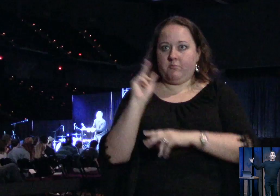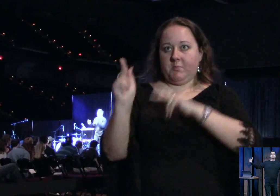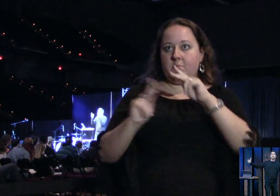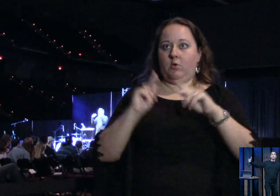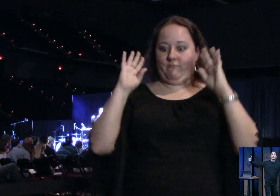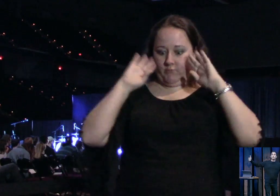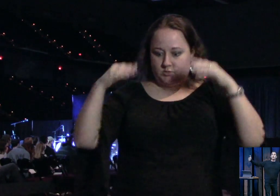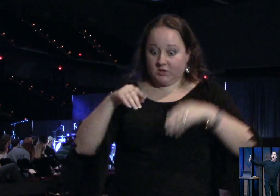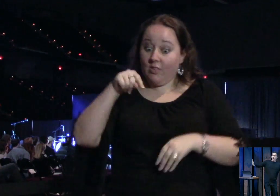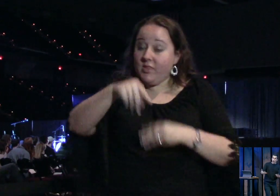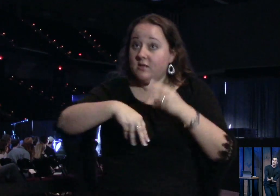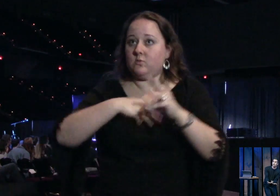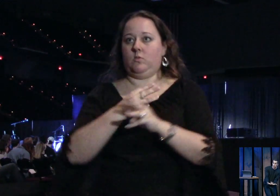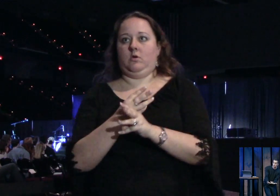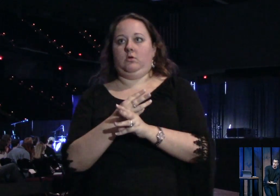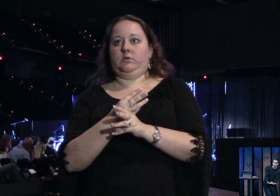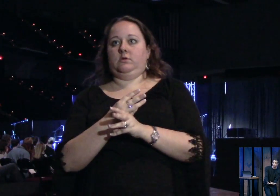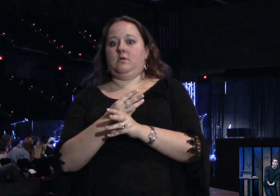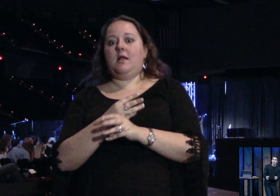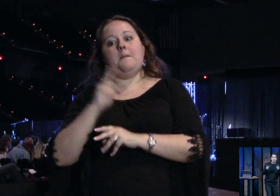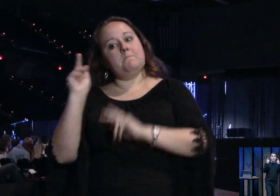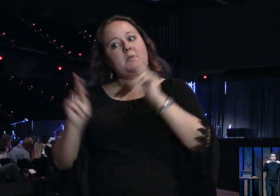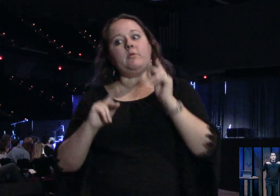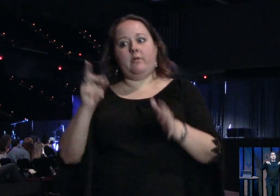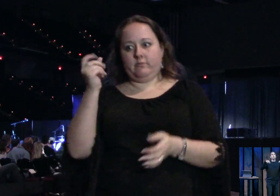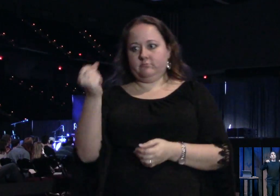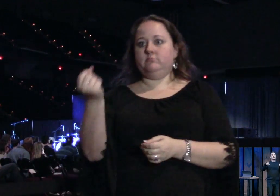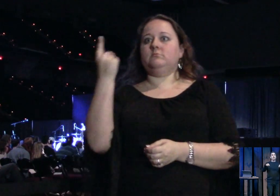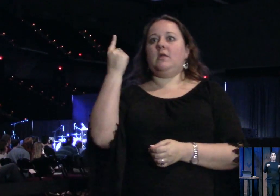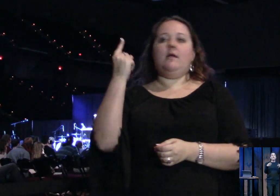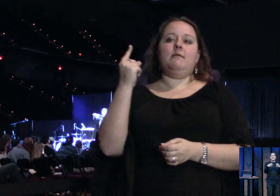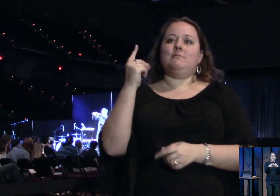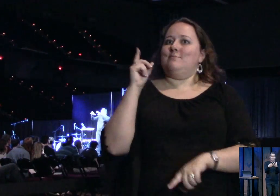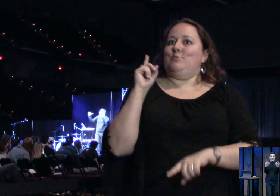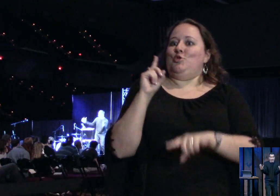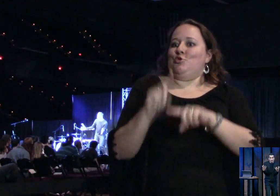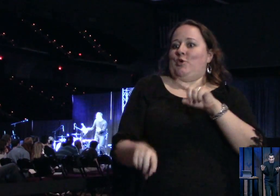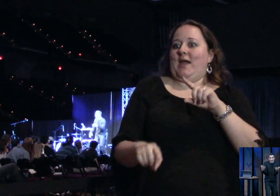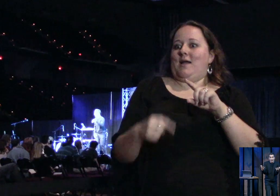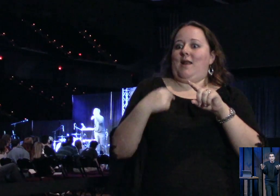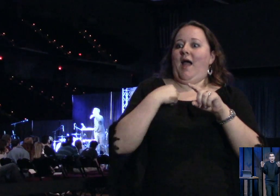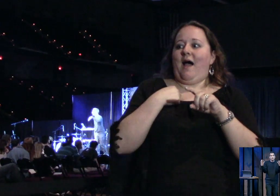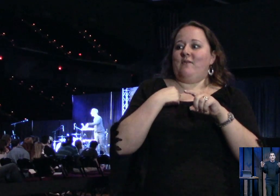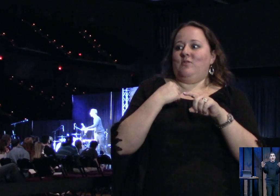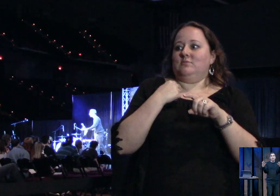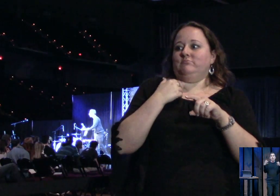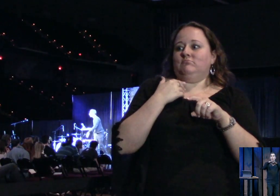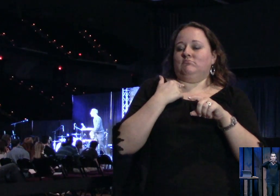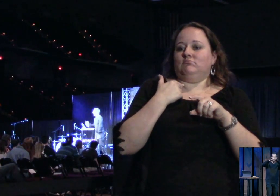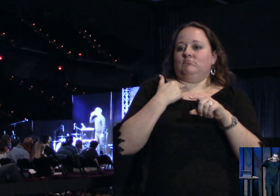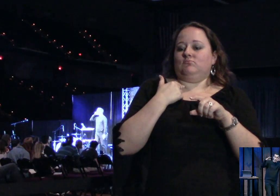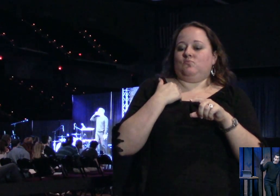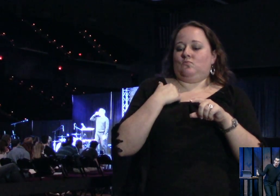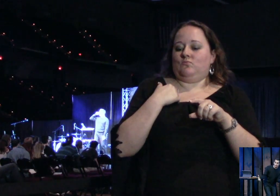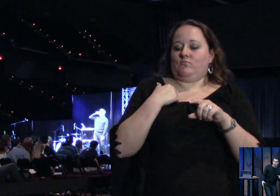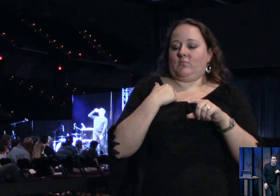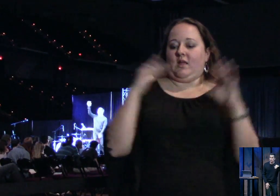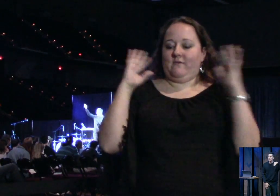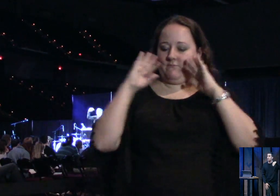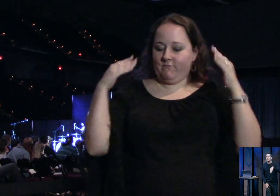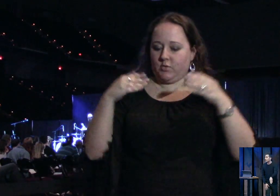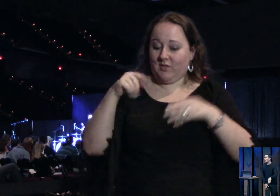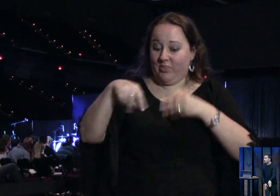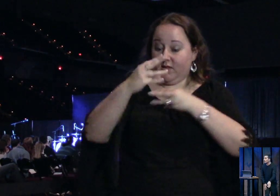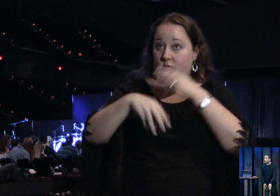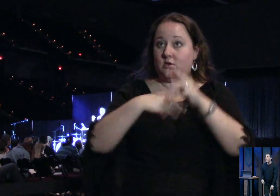to rescue people under the sun, those who realize that life cannot be found within the confines of